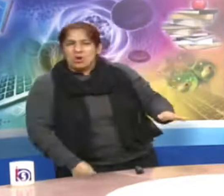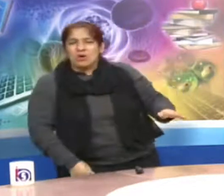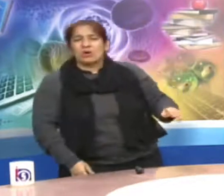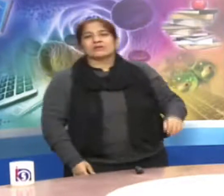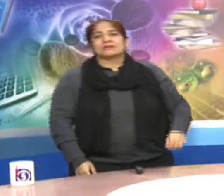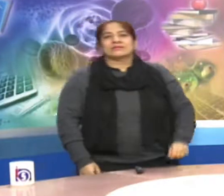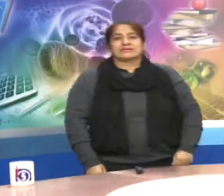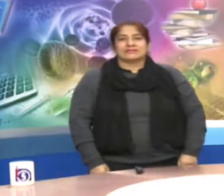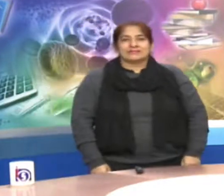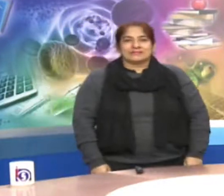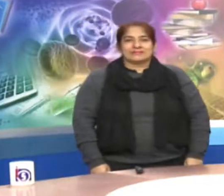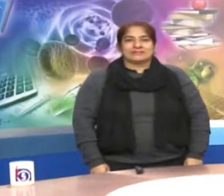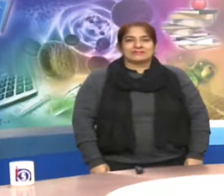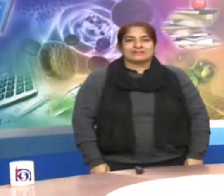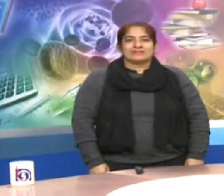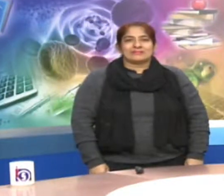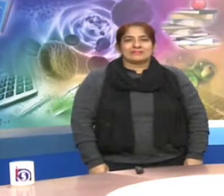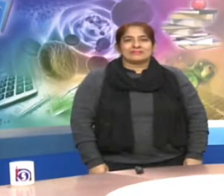could complain.